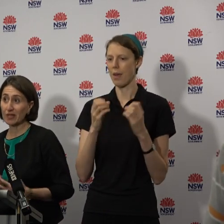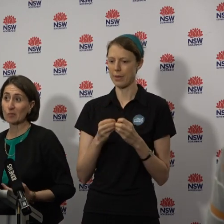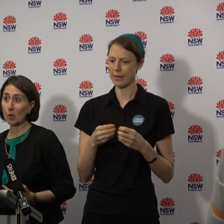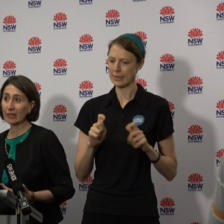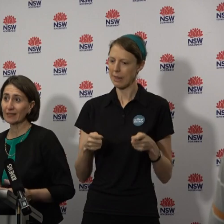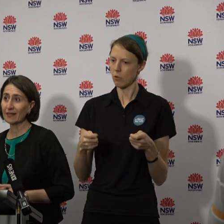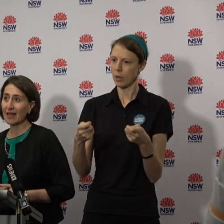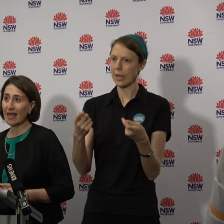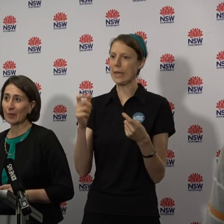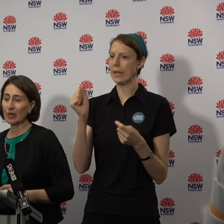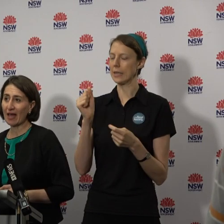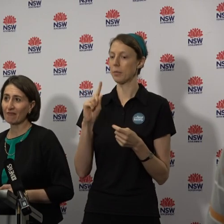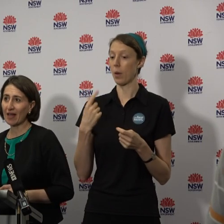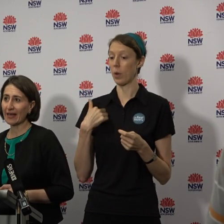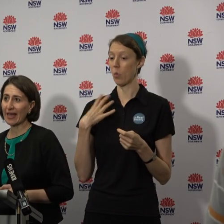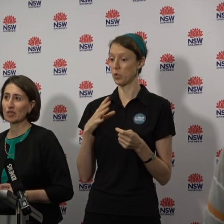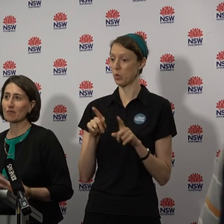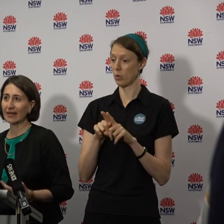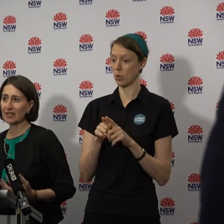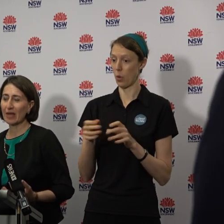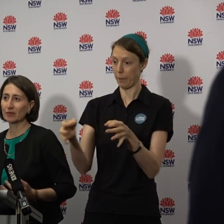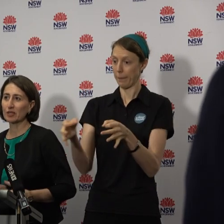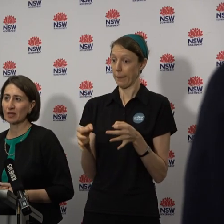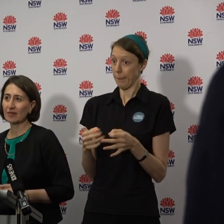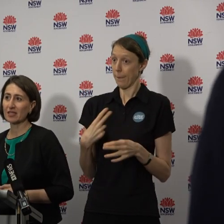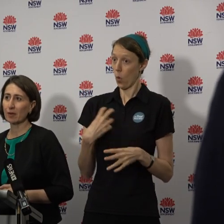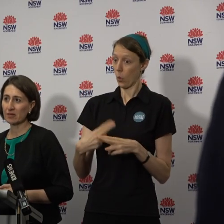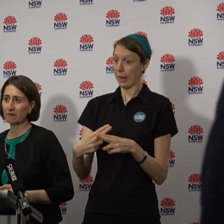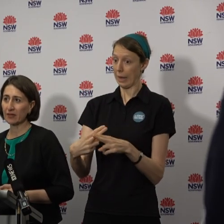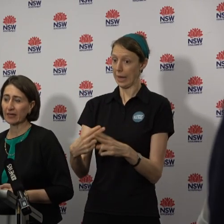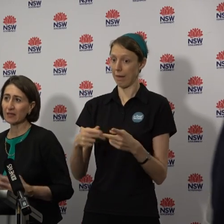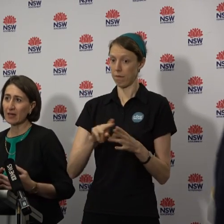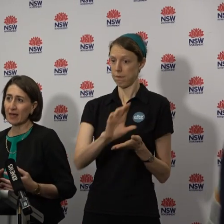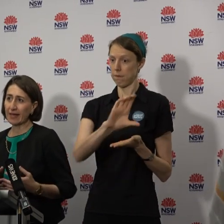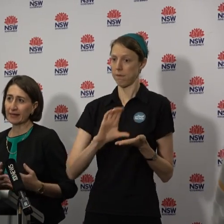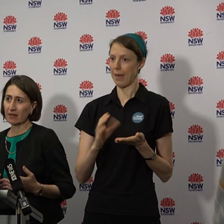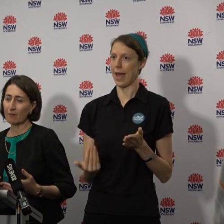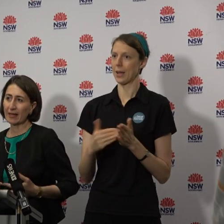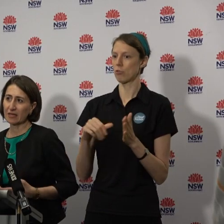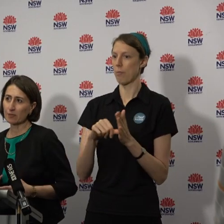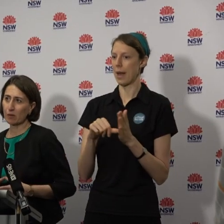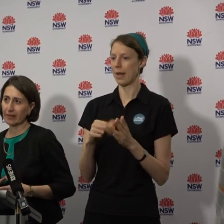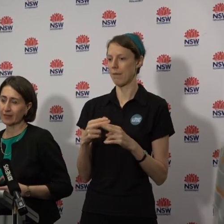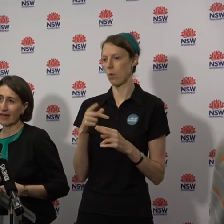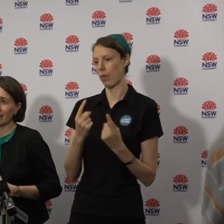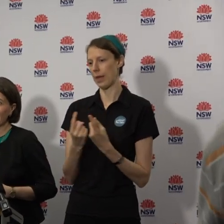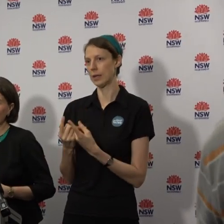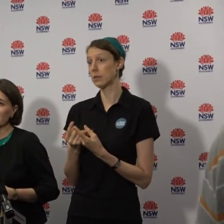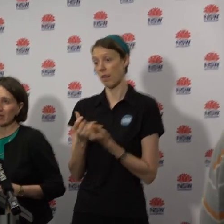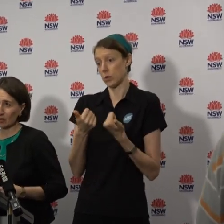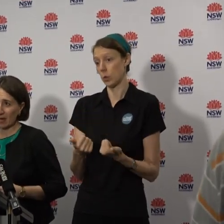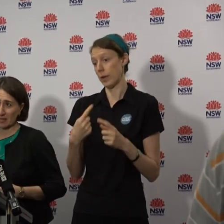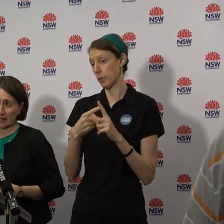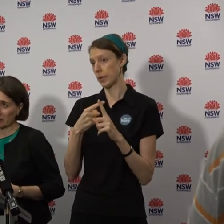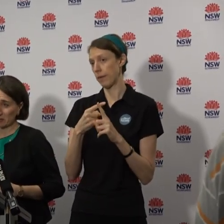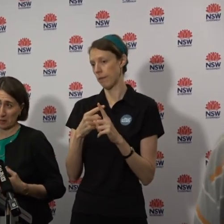and do things more quickly. And when you have extra money to be able to do that, that's a positive thing. And I'll make this point that New